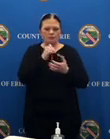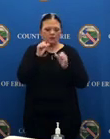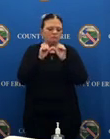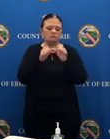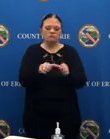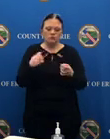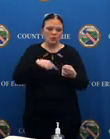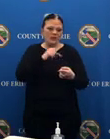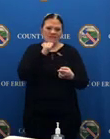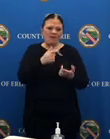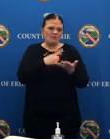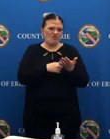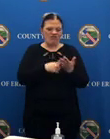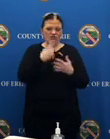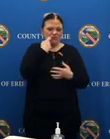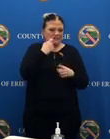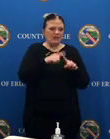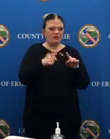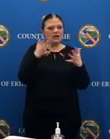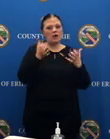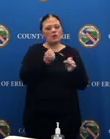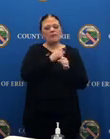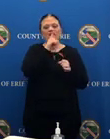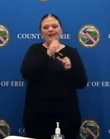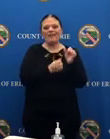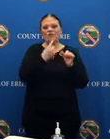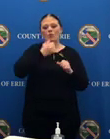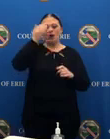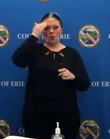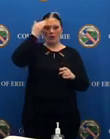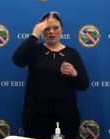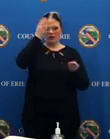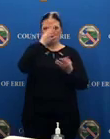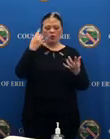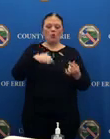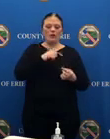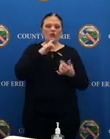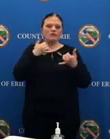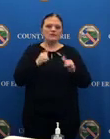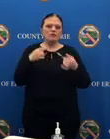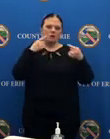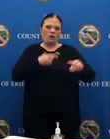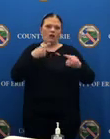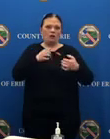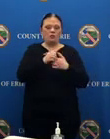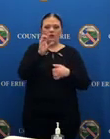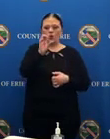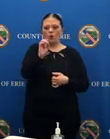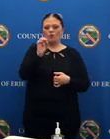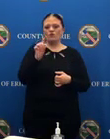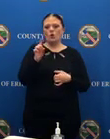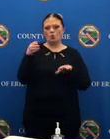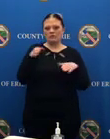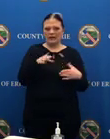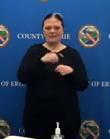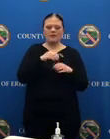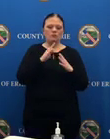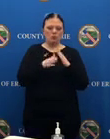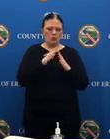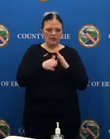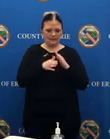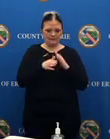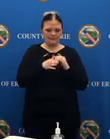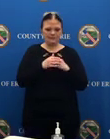haven't been talking about, and we just want to make everybody aware that we're still struggling with overdose deaths in our